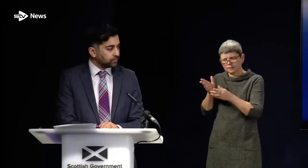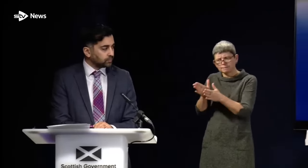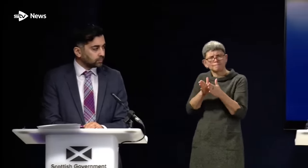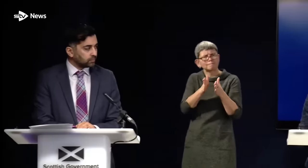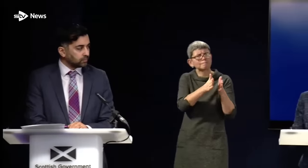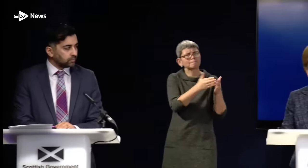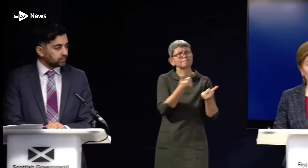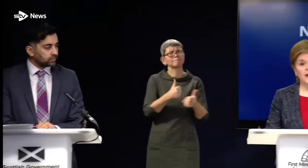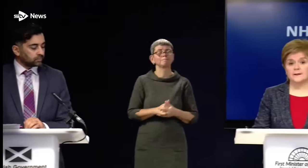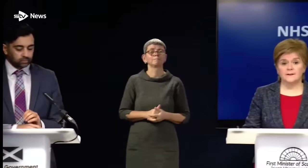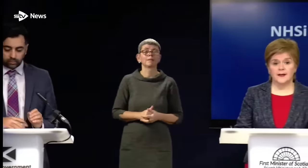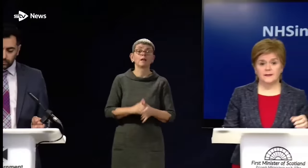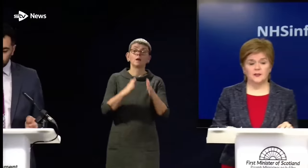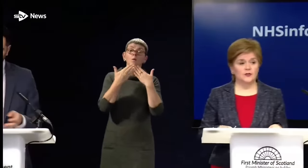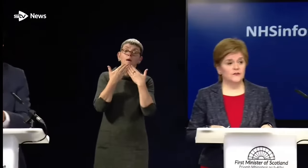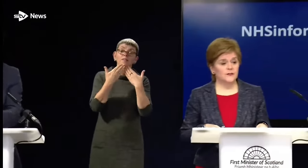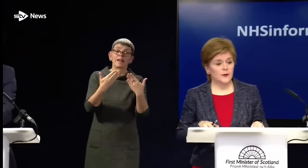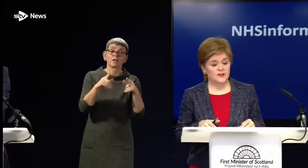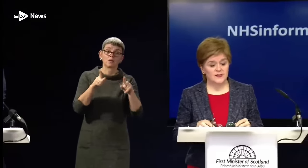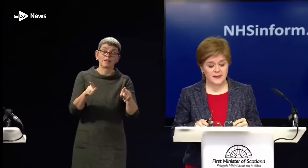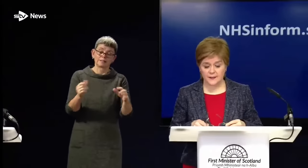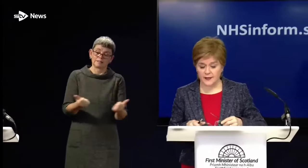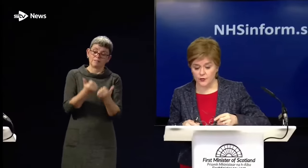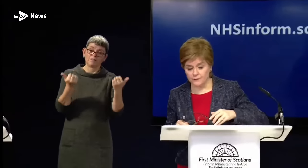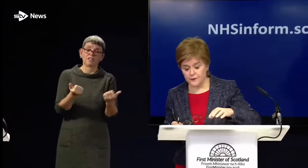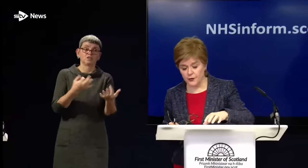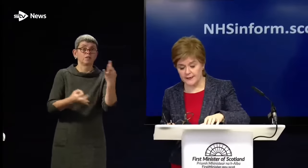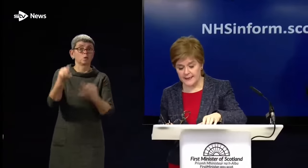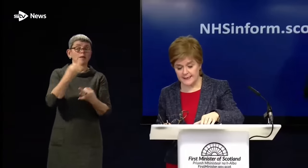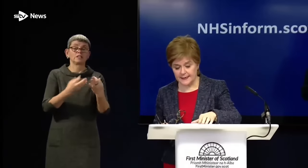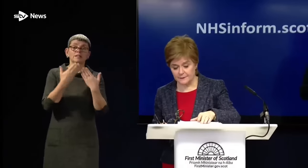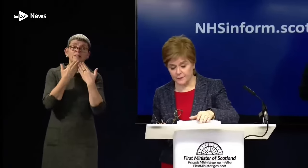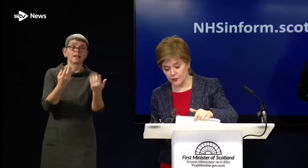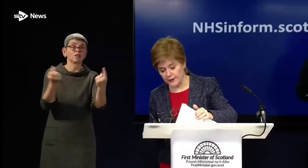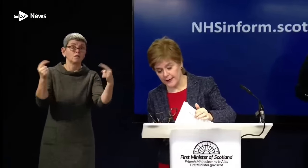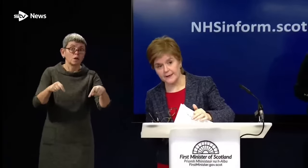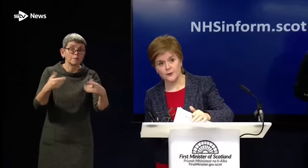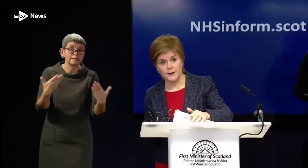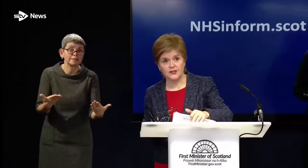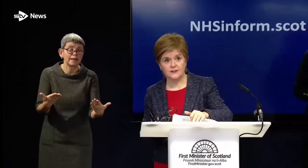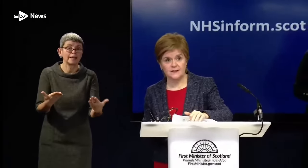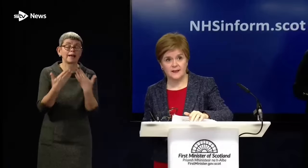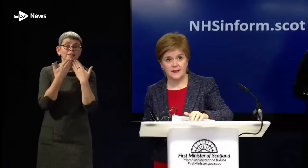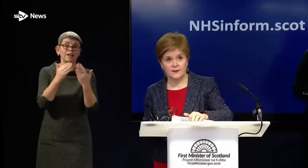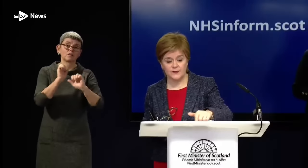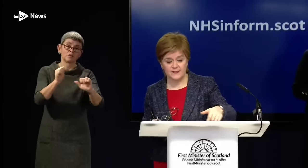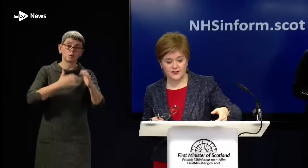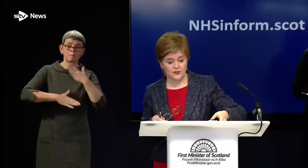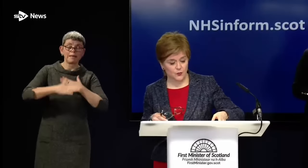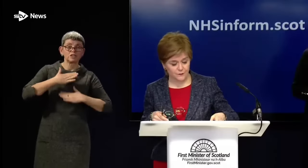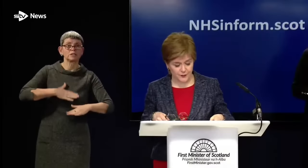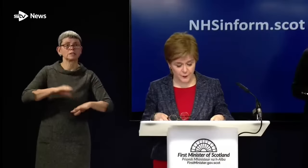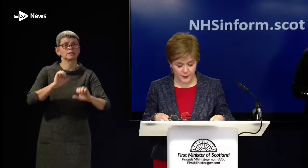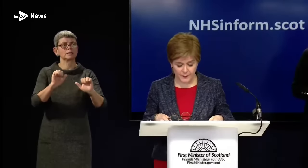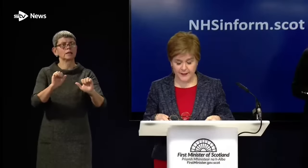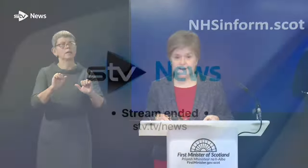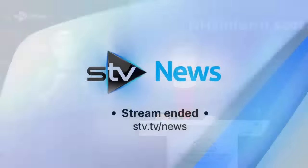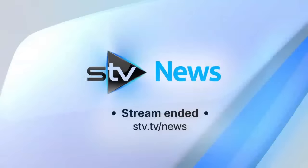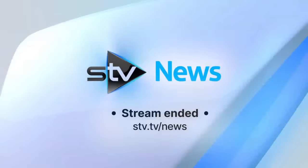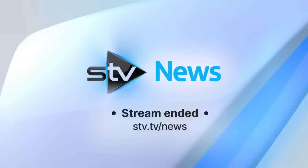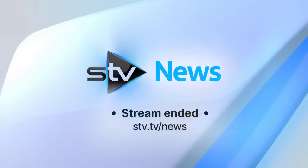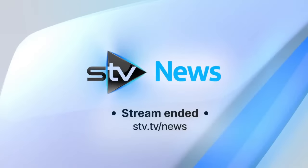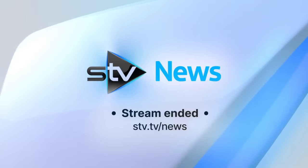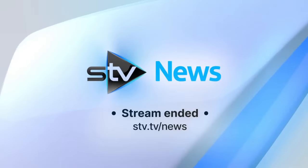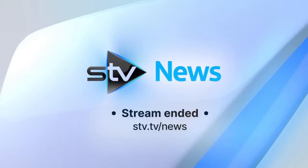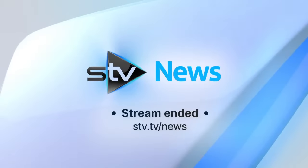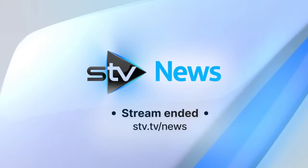on. Okay, thank you. That concludes the questions today. Can I thank you all for attending, and for your patience. I know this session's gone for a while, but that